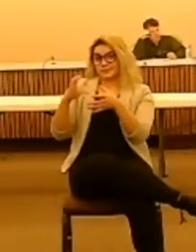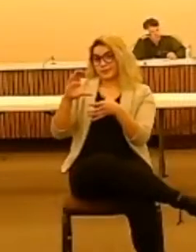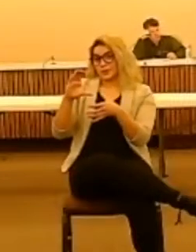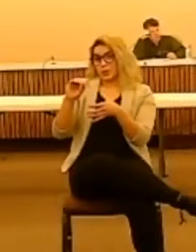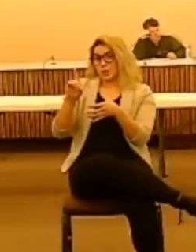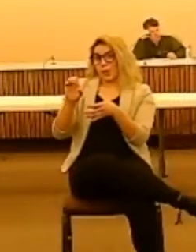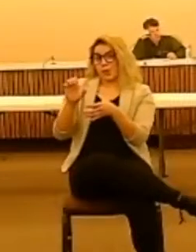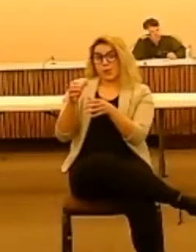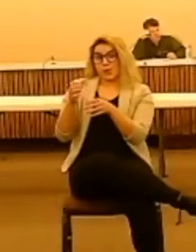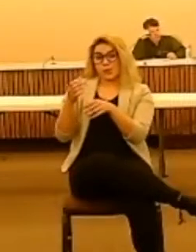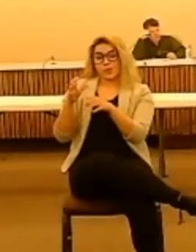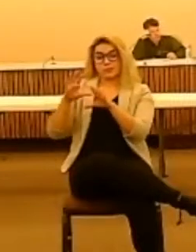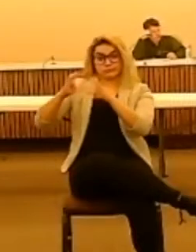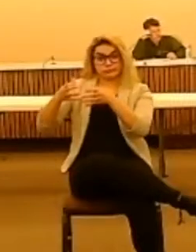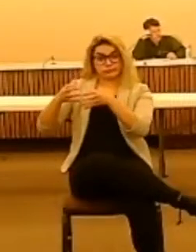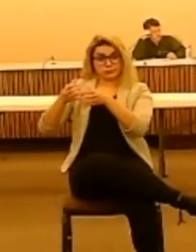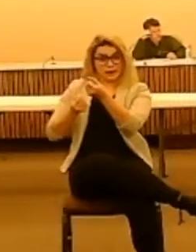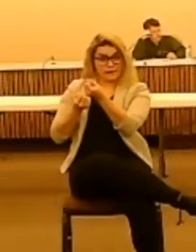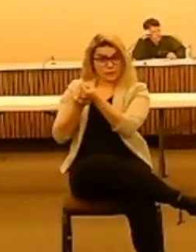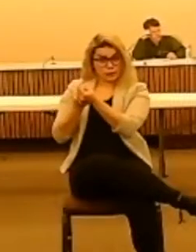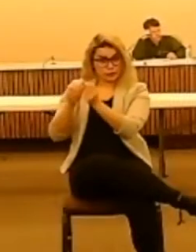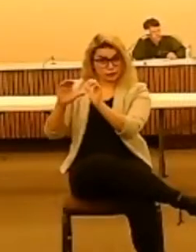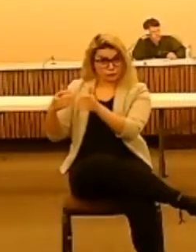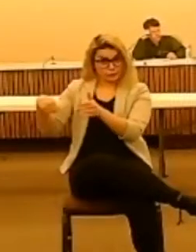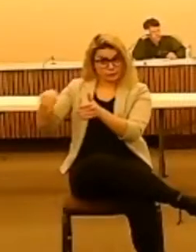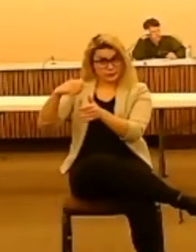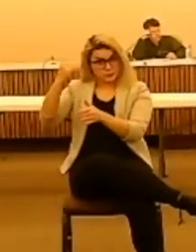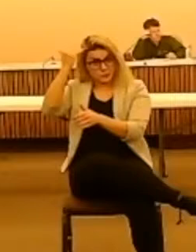familiar with a particular tree in this instance?